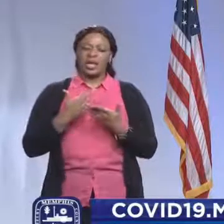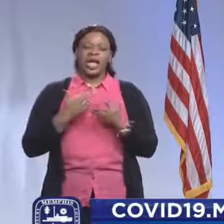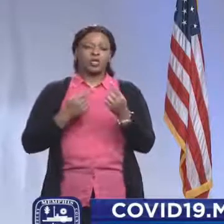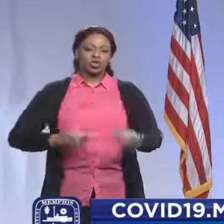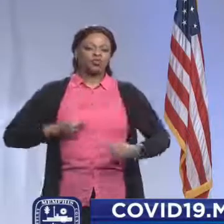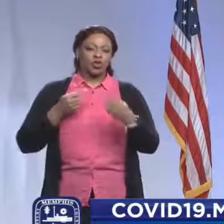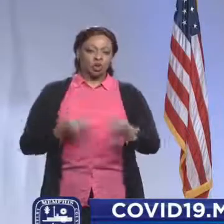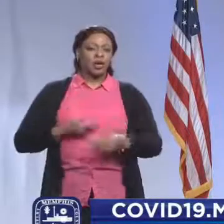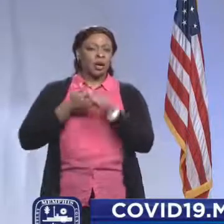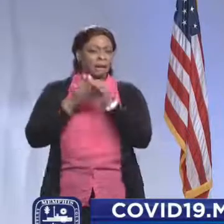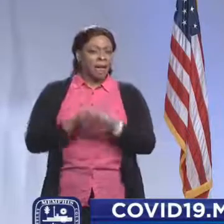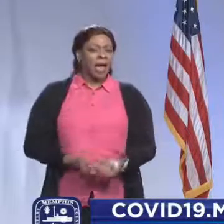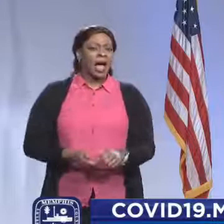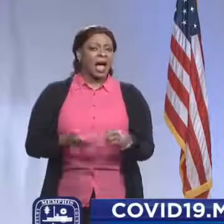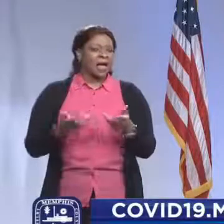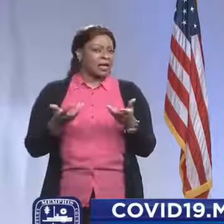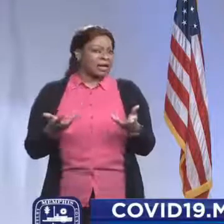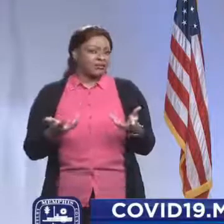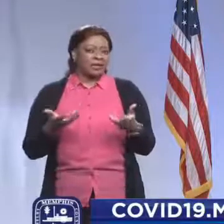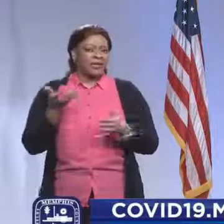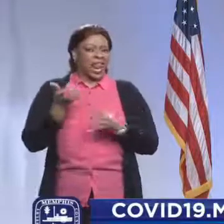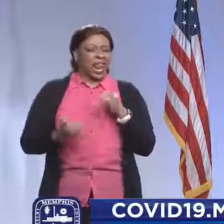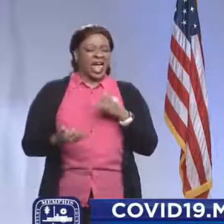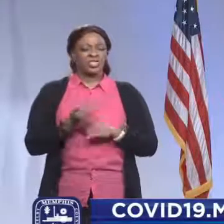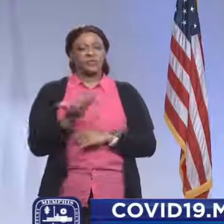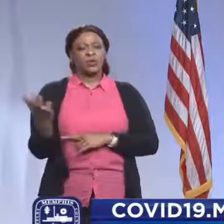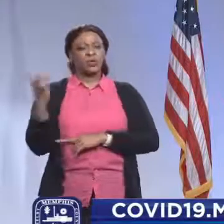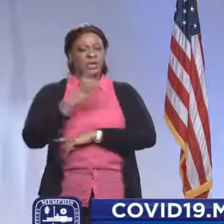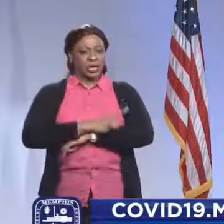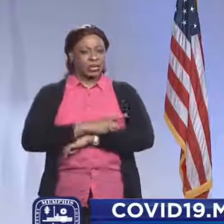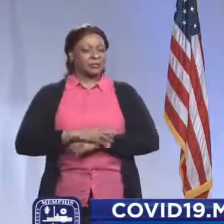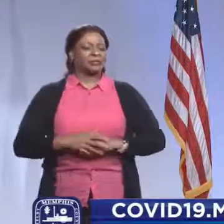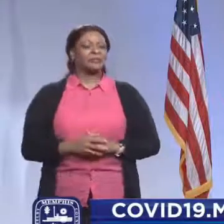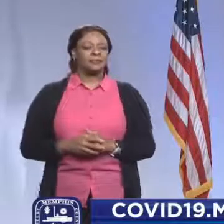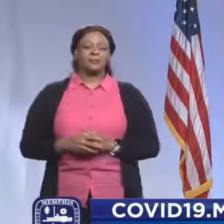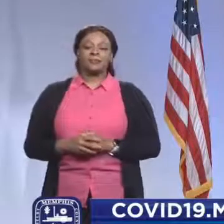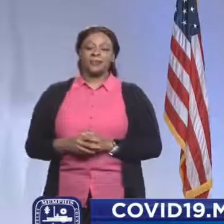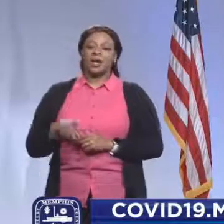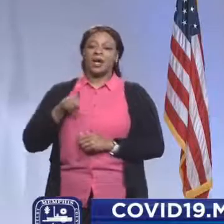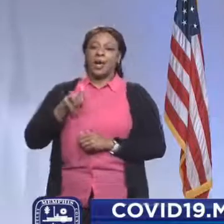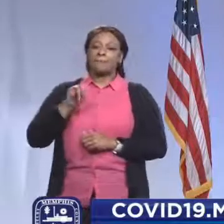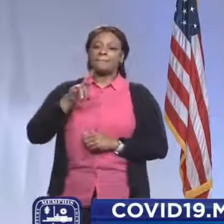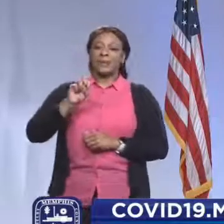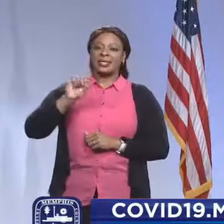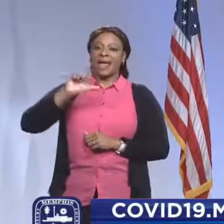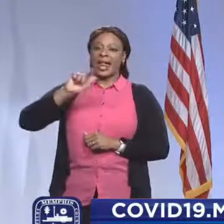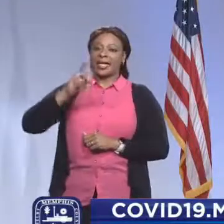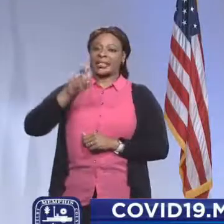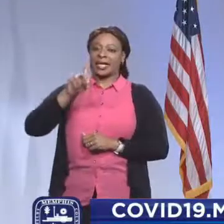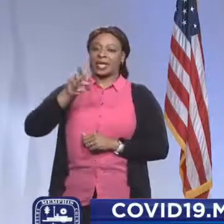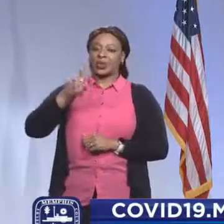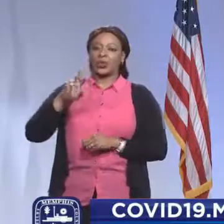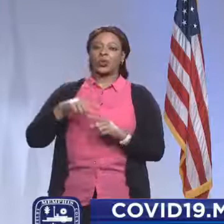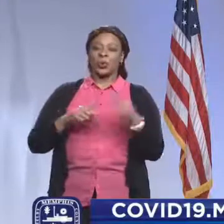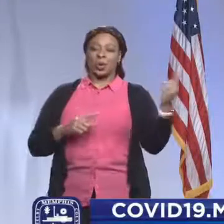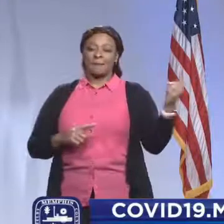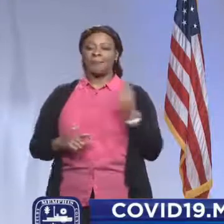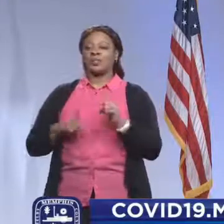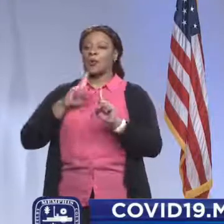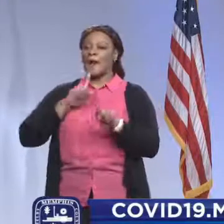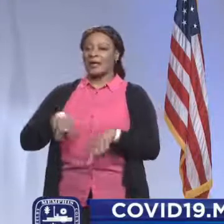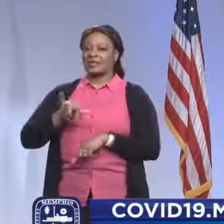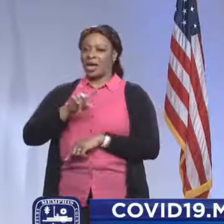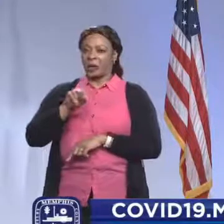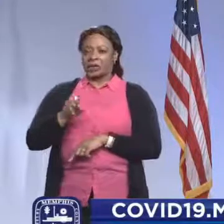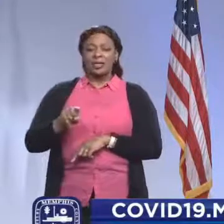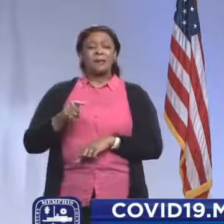to comply with in the last few days. So I'll ask Ms. Alexandra to come up, and she can answer that question, but